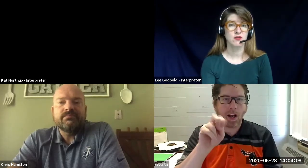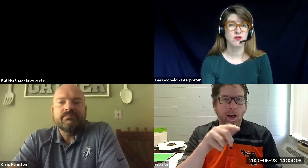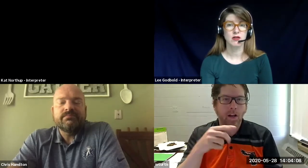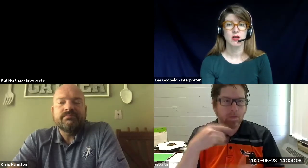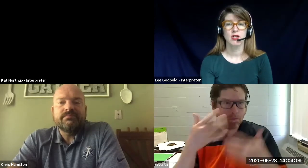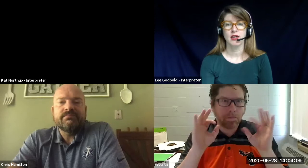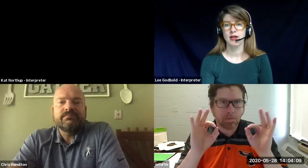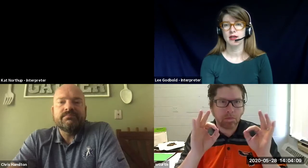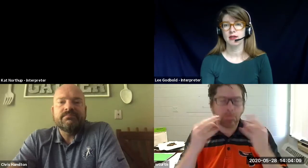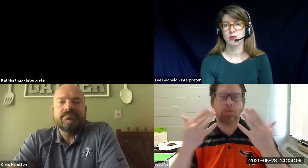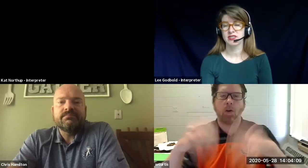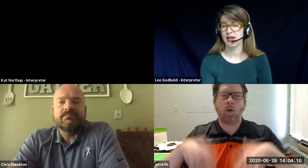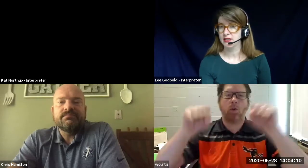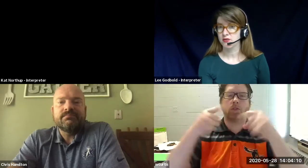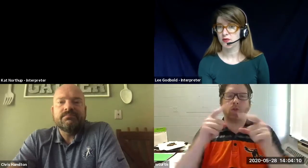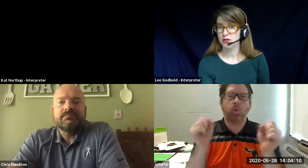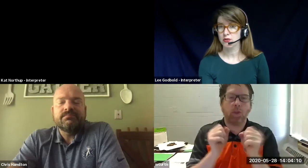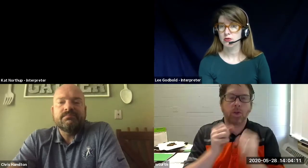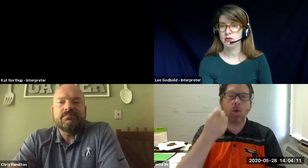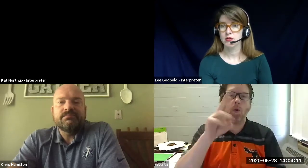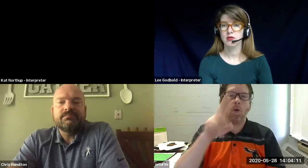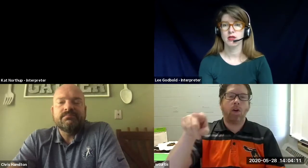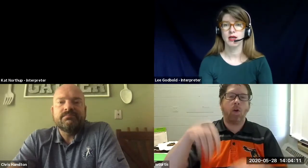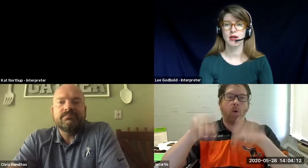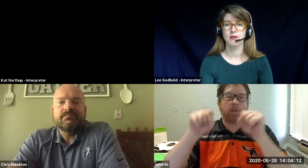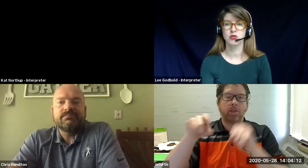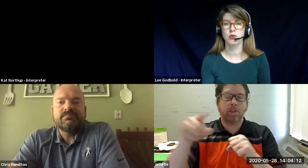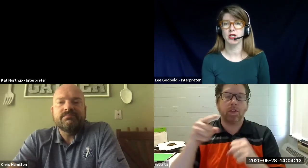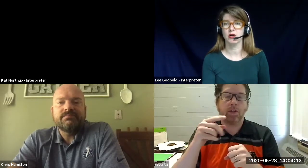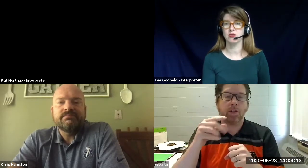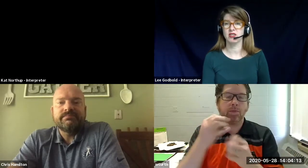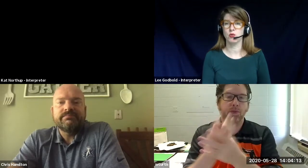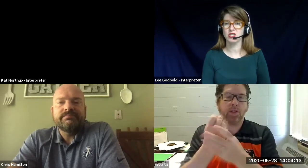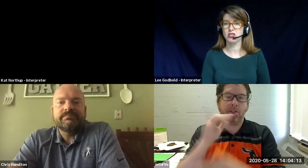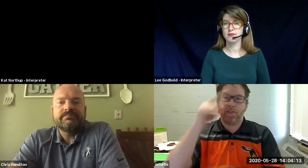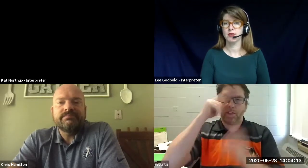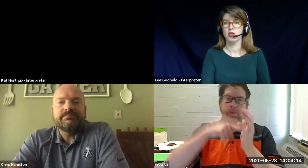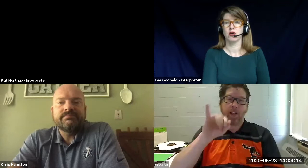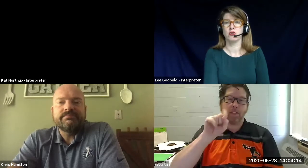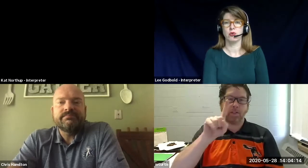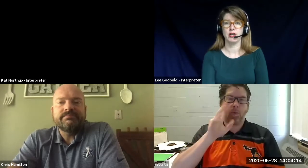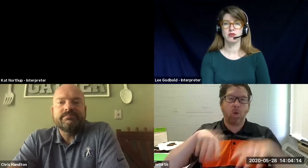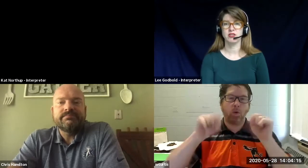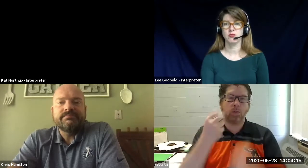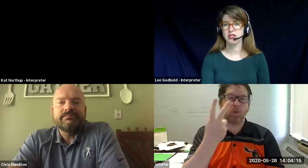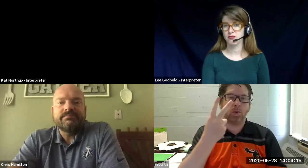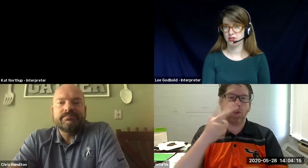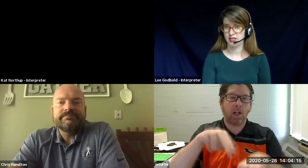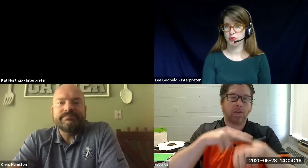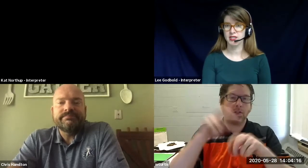fall. Was guidance followed? Do we want to host in the winter or do we want to host in the spring? So for example, Indiana